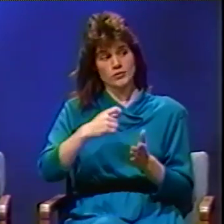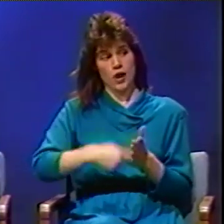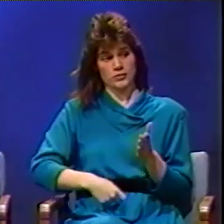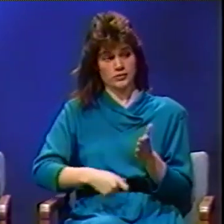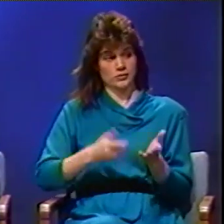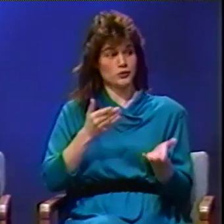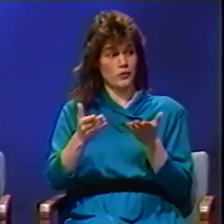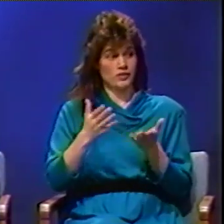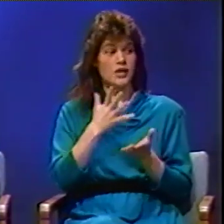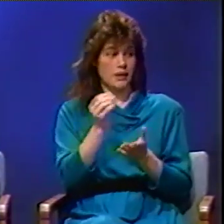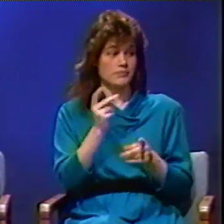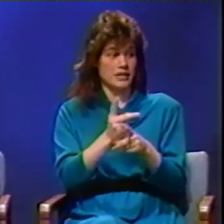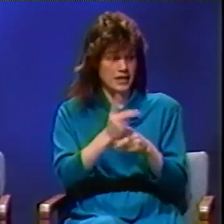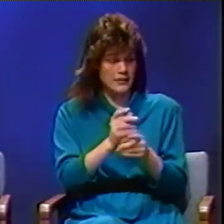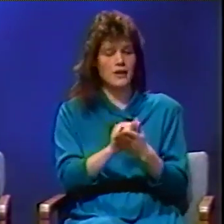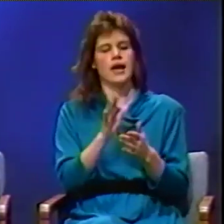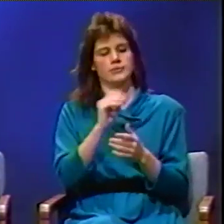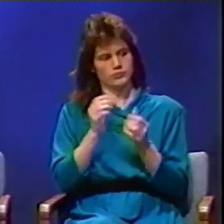on an ongoing basis.